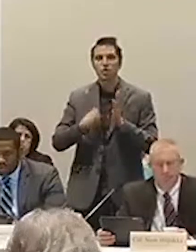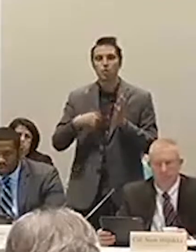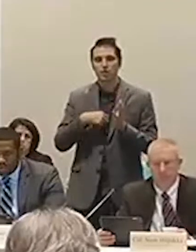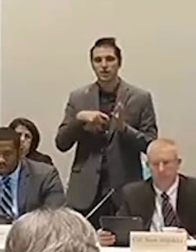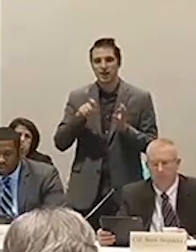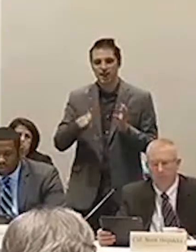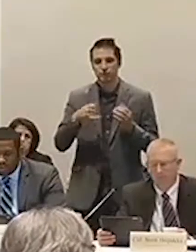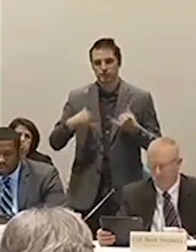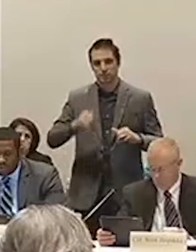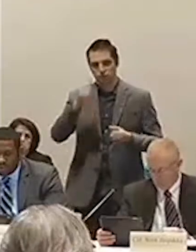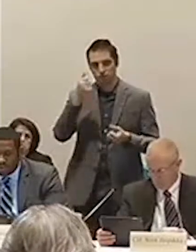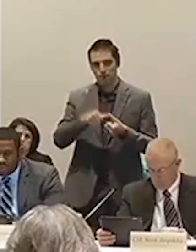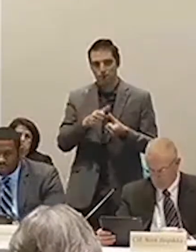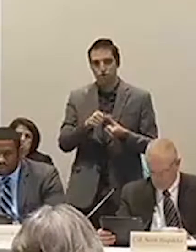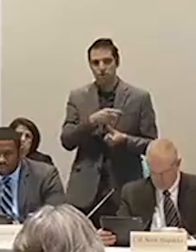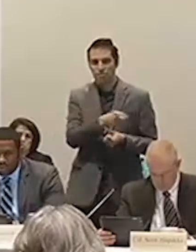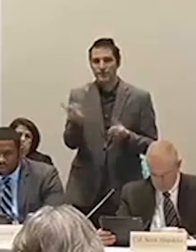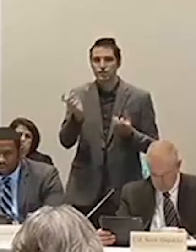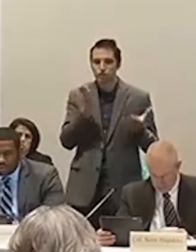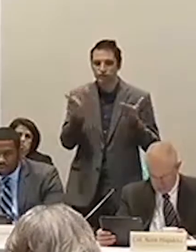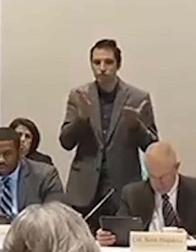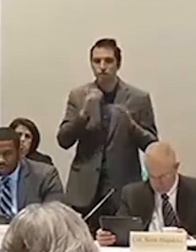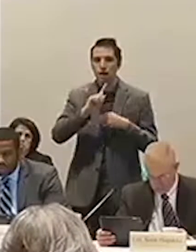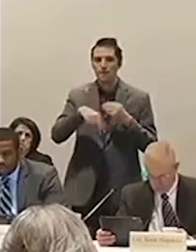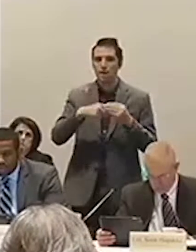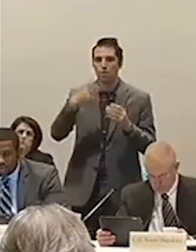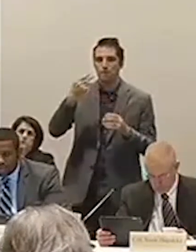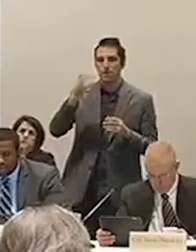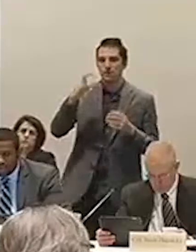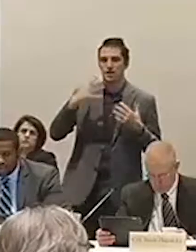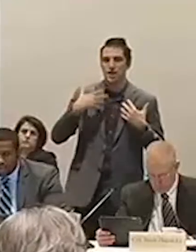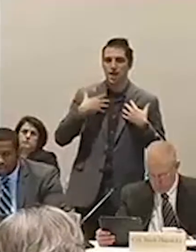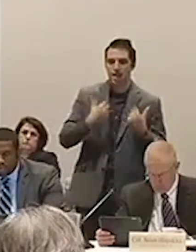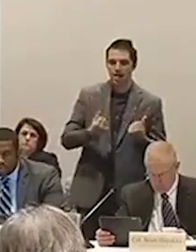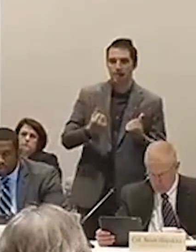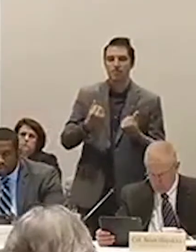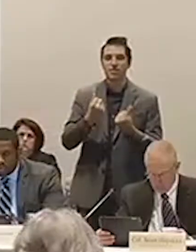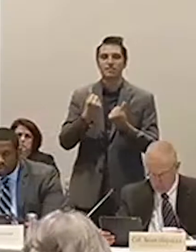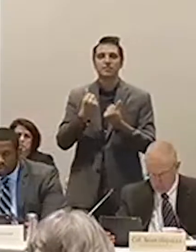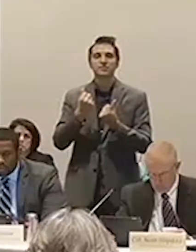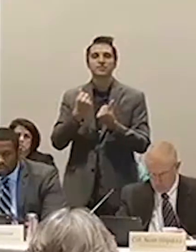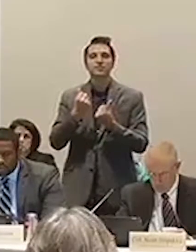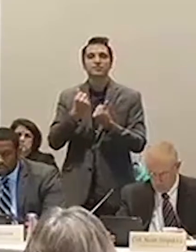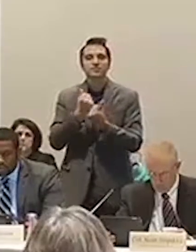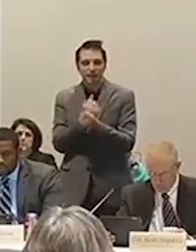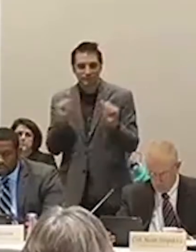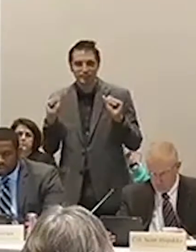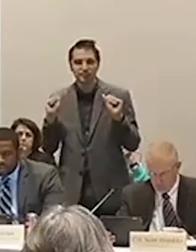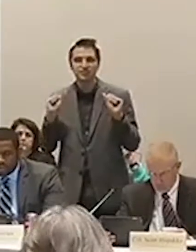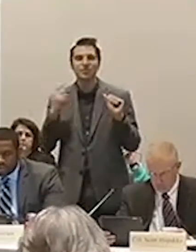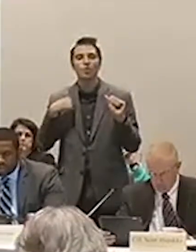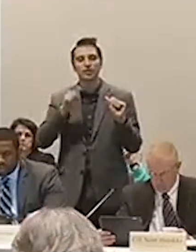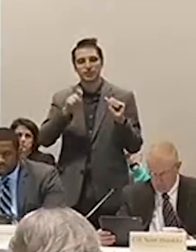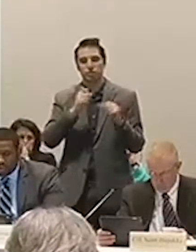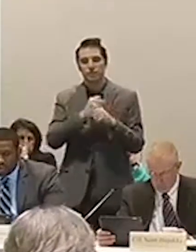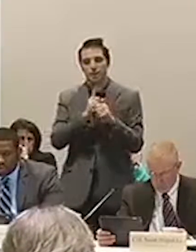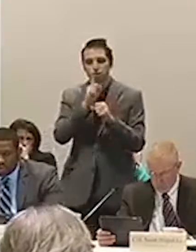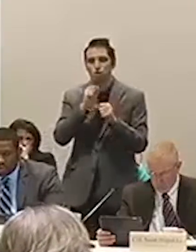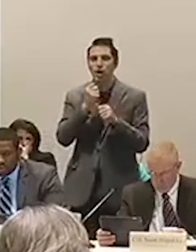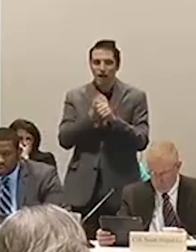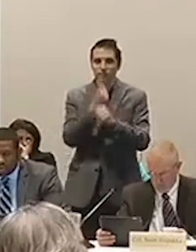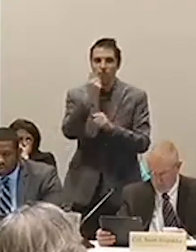still remember these services are fundamentally about public health and welfare and safety, and we need to strive for universal